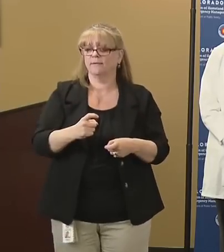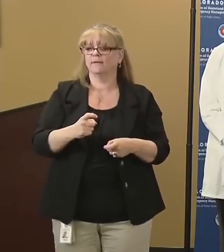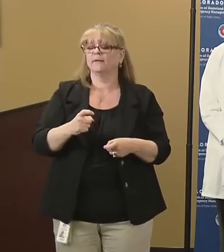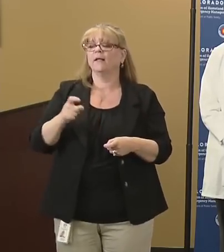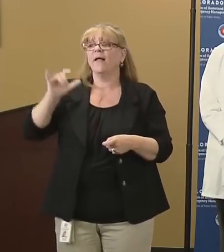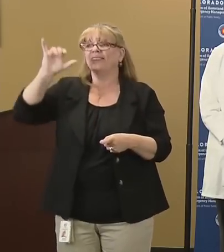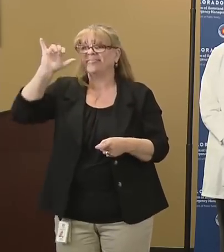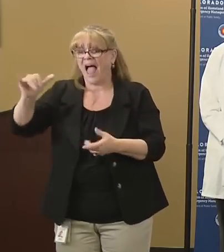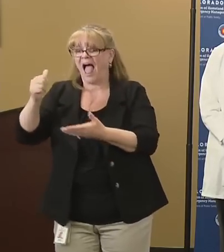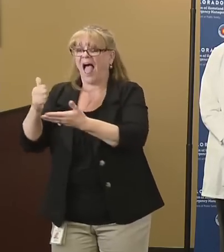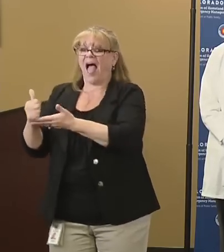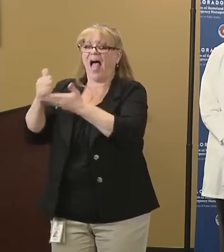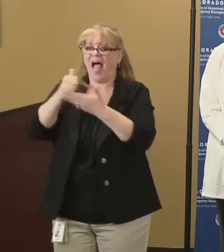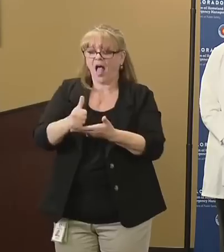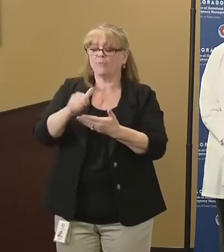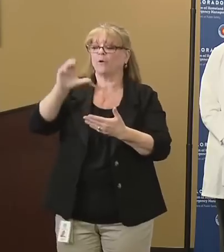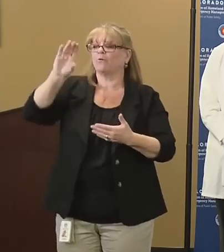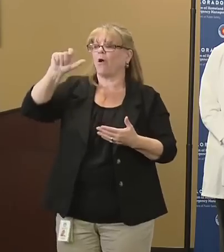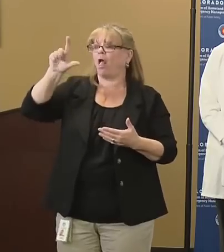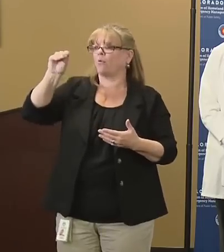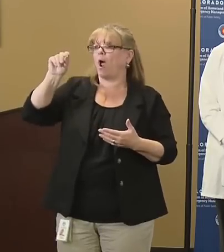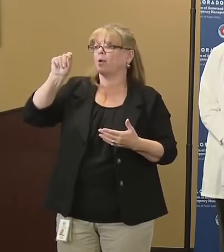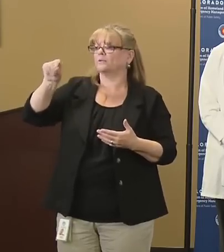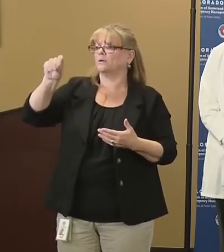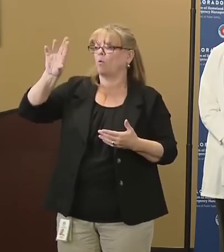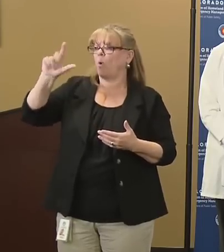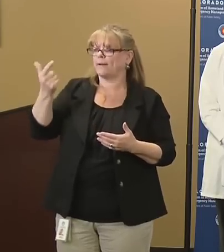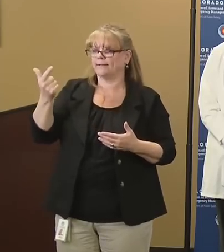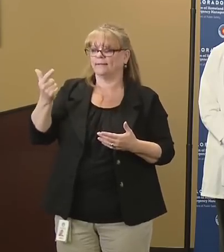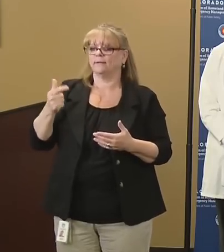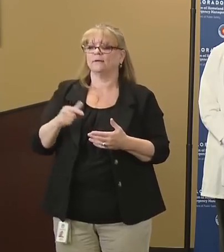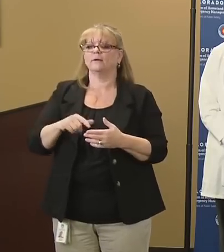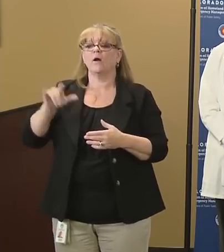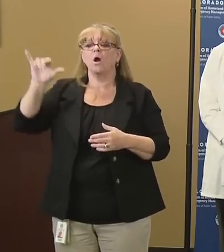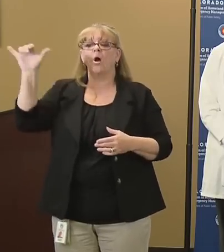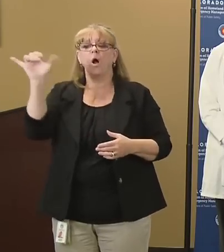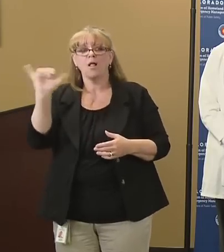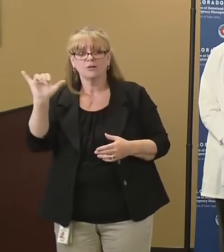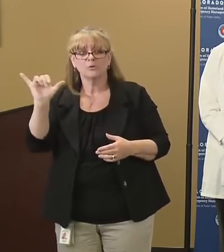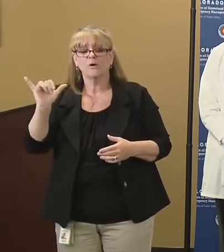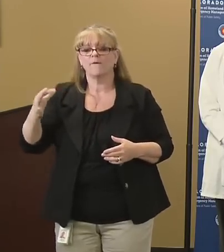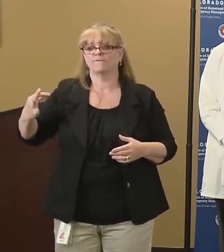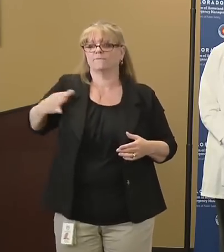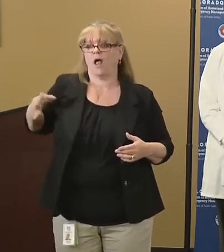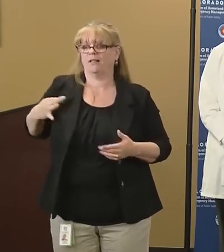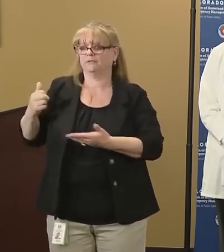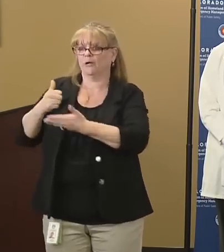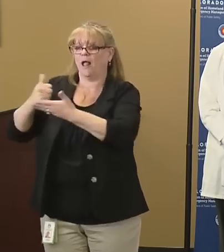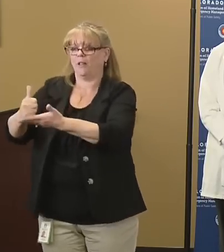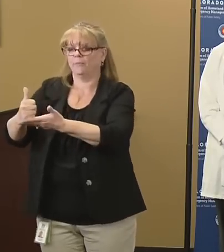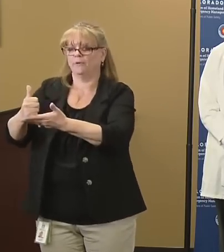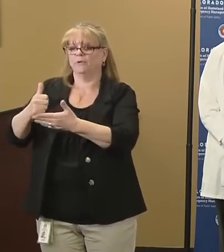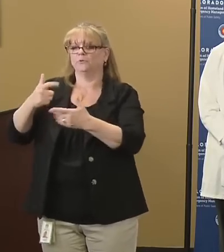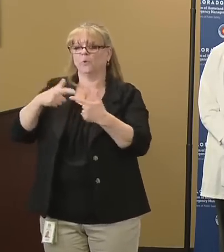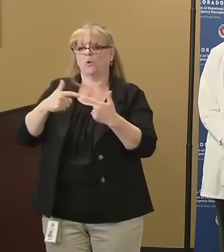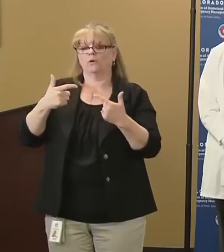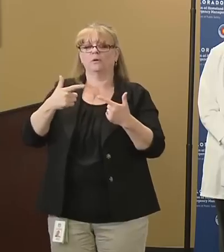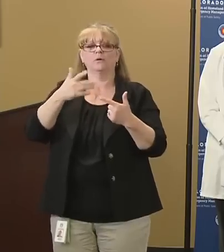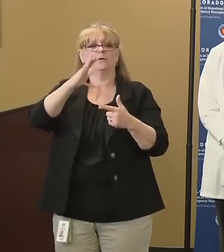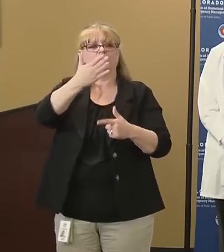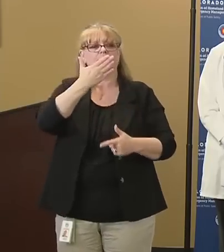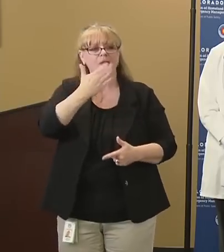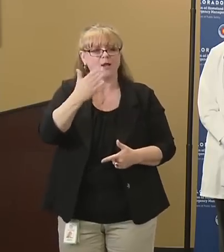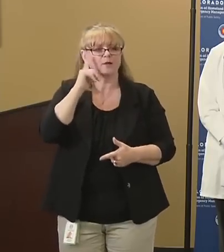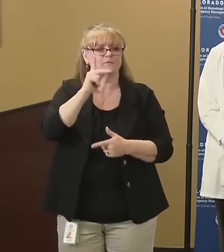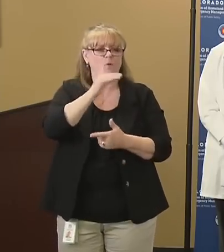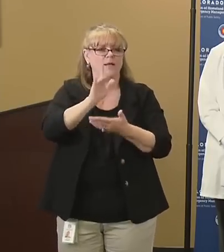up to volunteer, some of which are already being deployed in our communities. The acts of kindness that we know about that have been covered